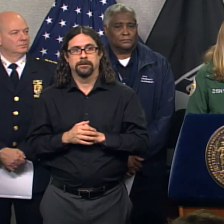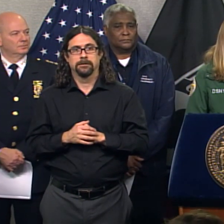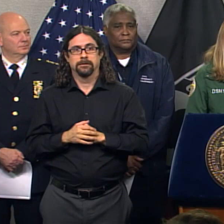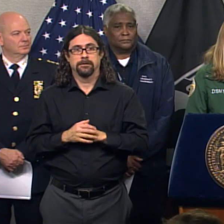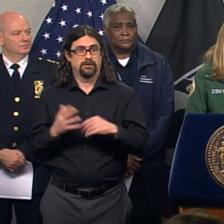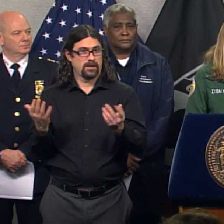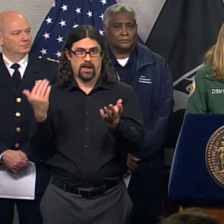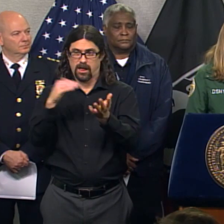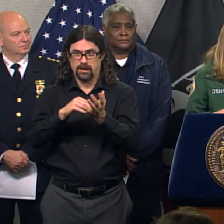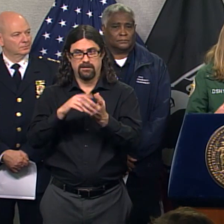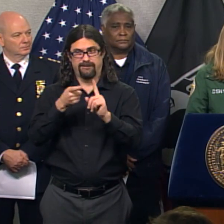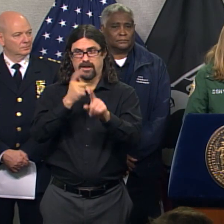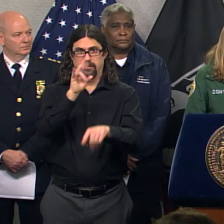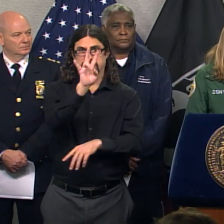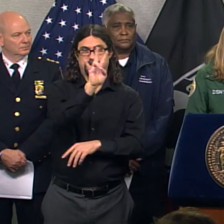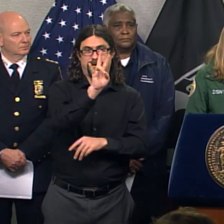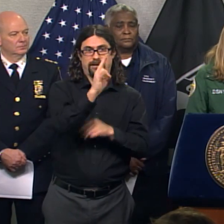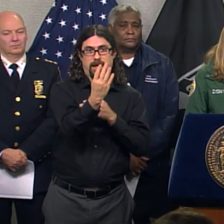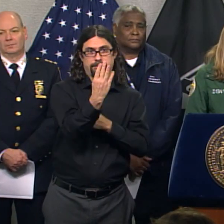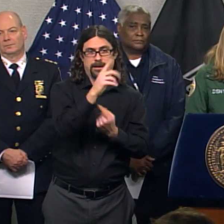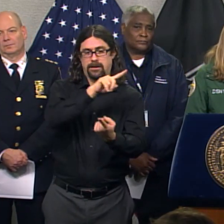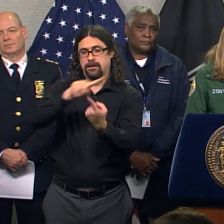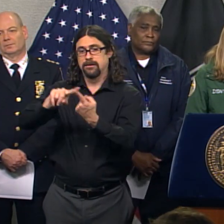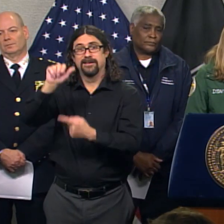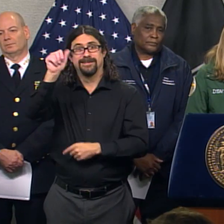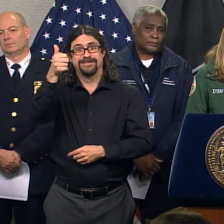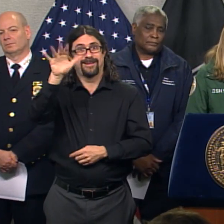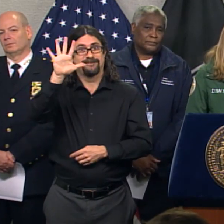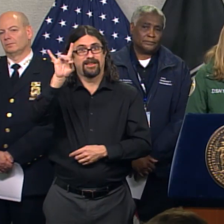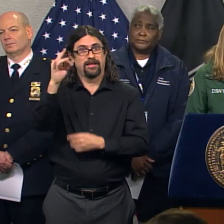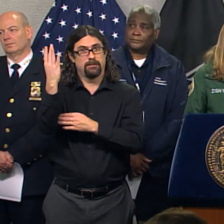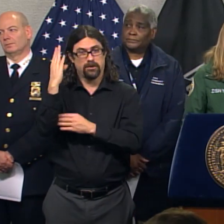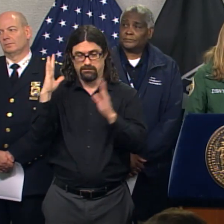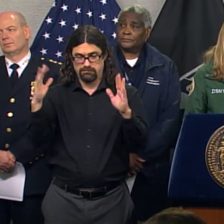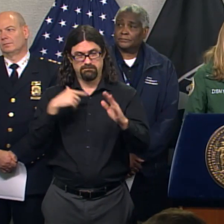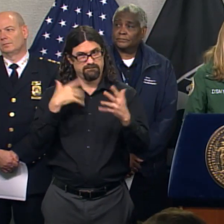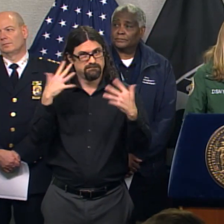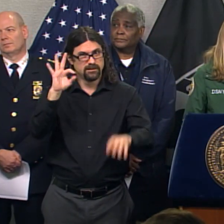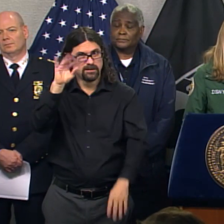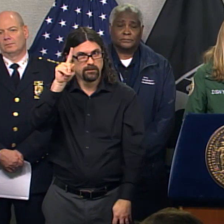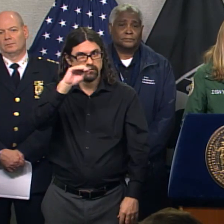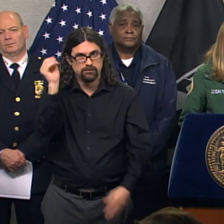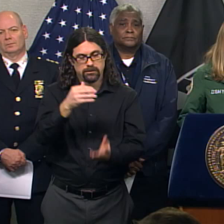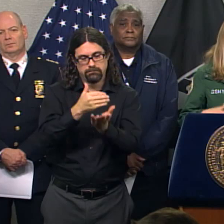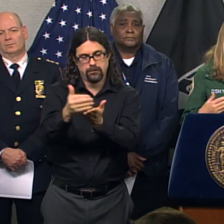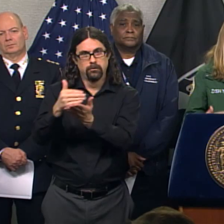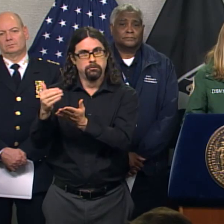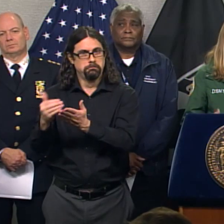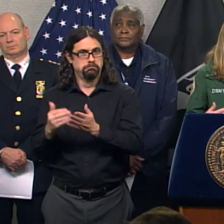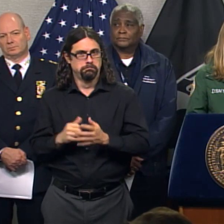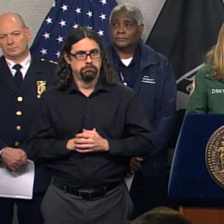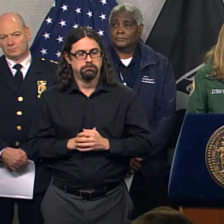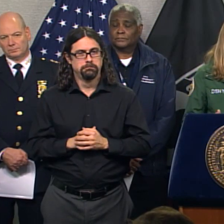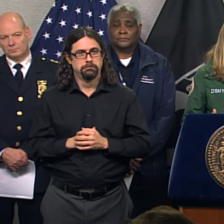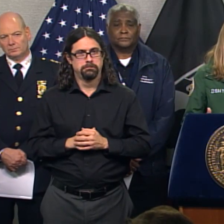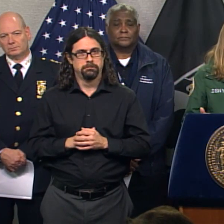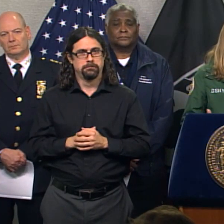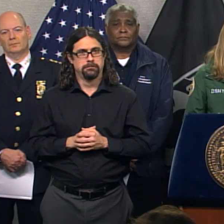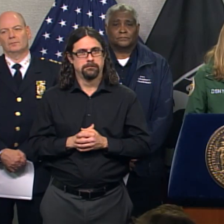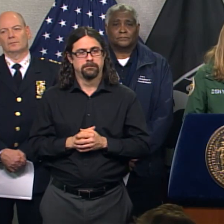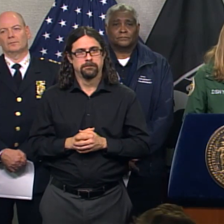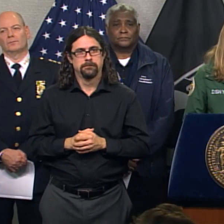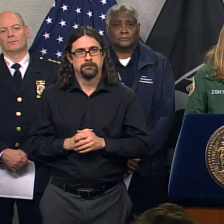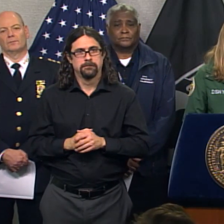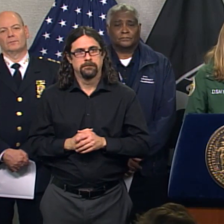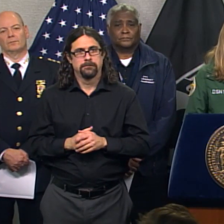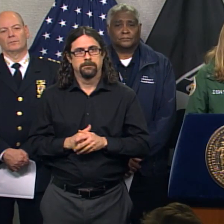when I got the last report. Okay. So in this will keep repeating and go back, and so then I change